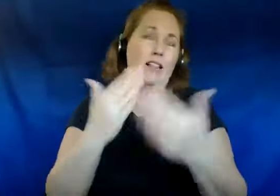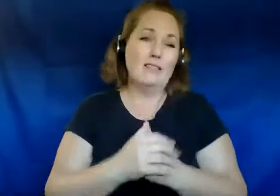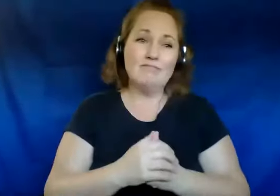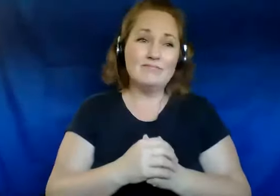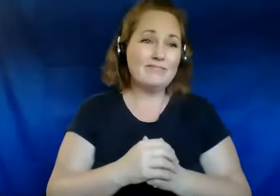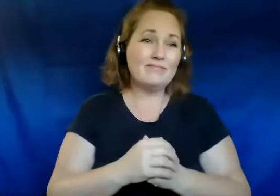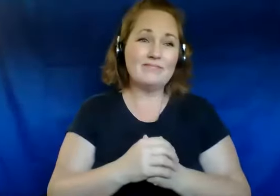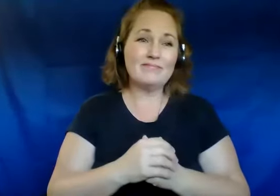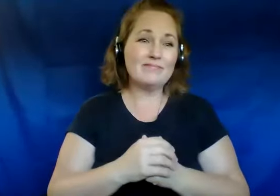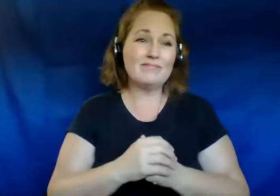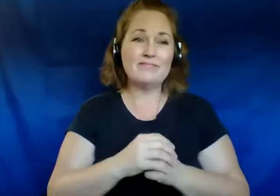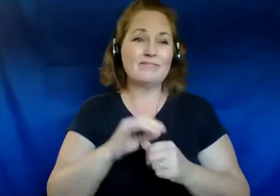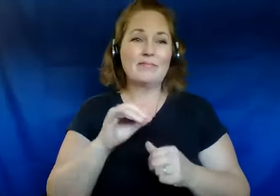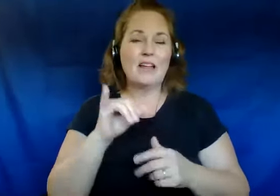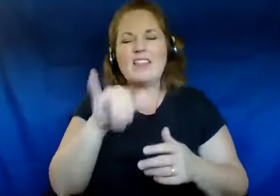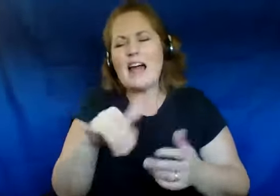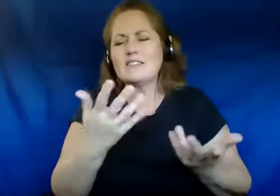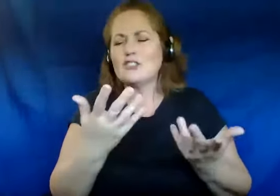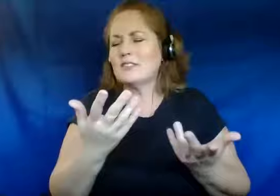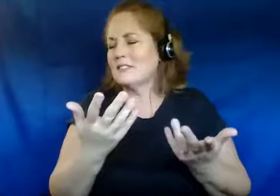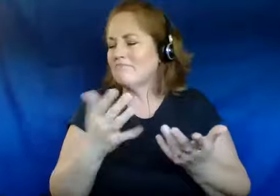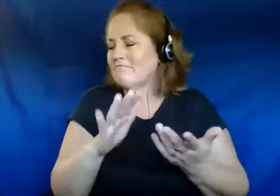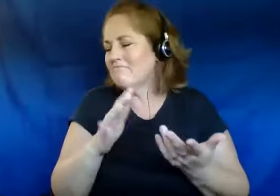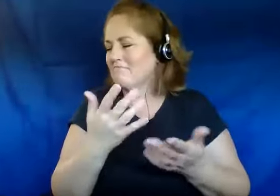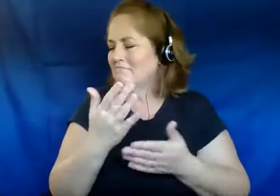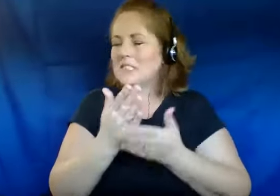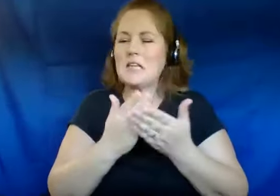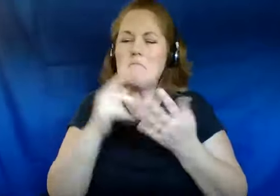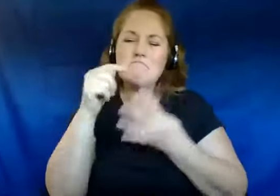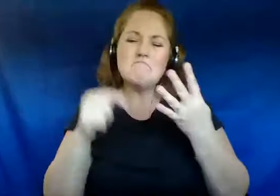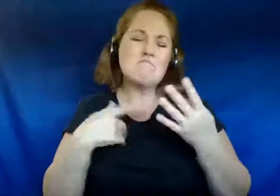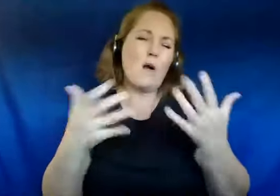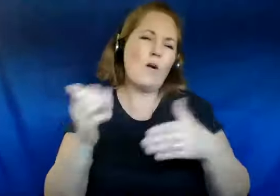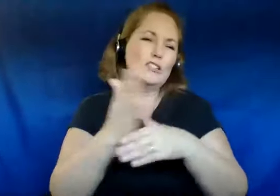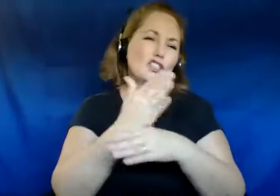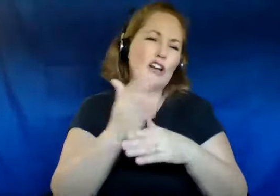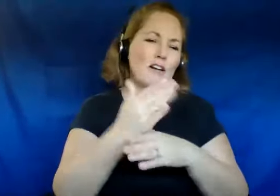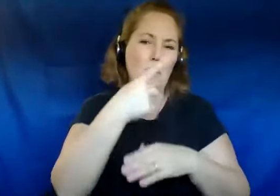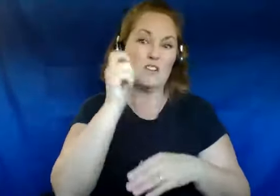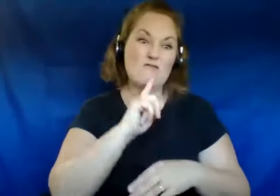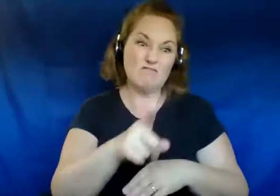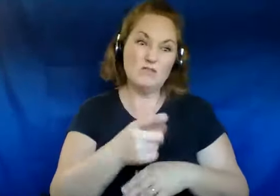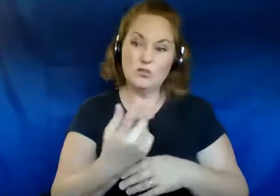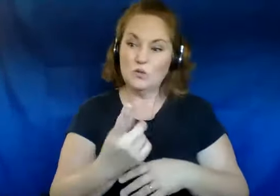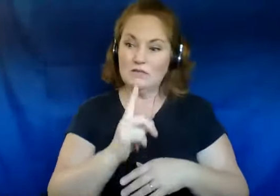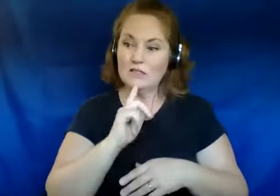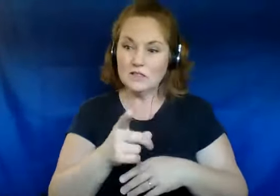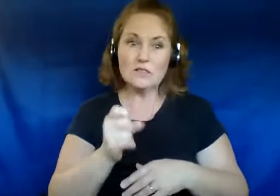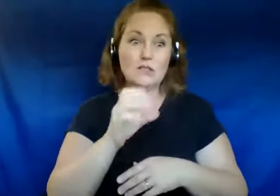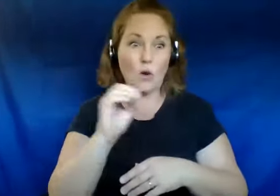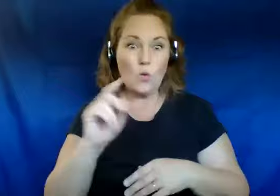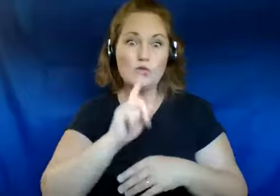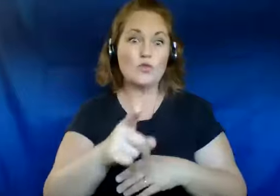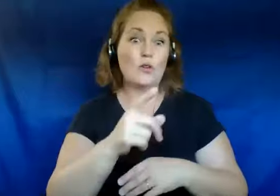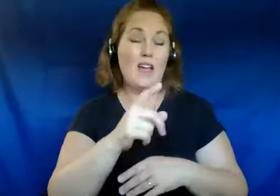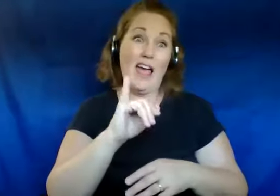That's just kind of some things I just want to share about, because it's so true. And it